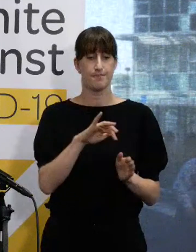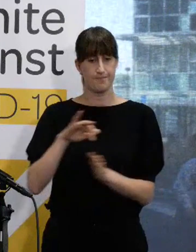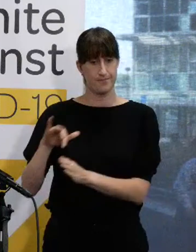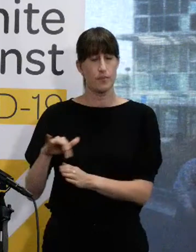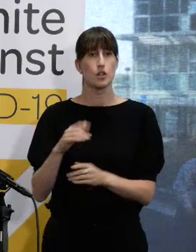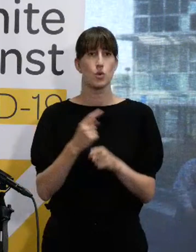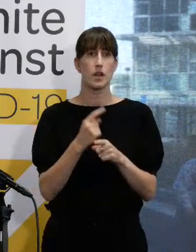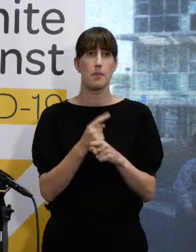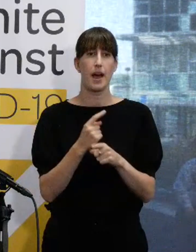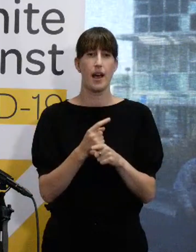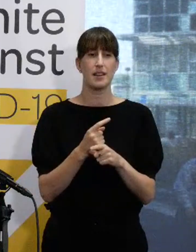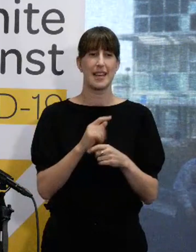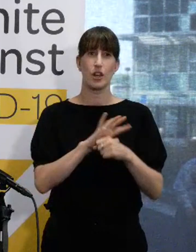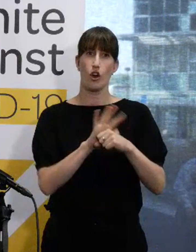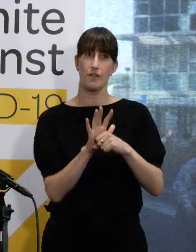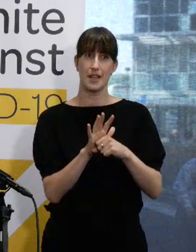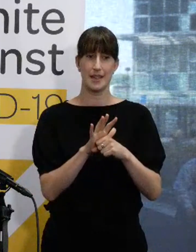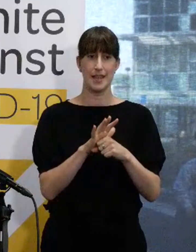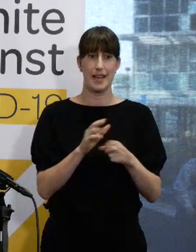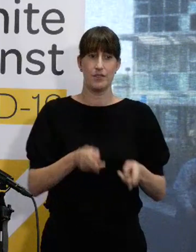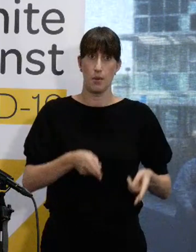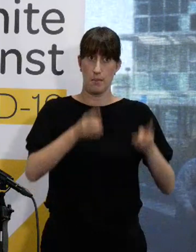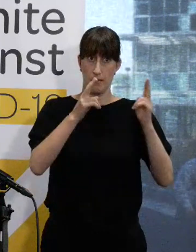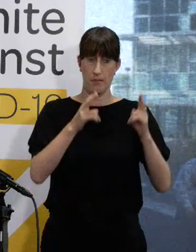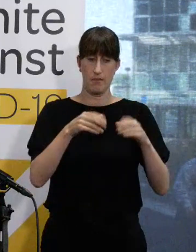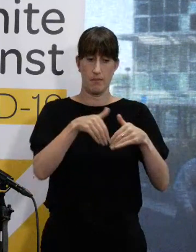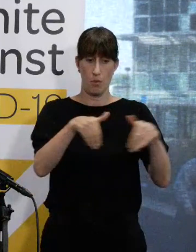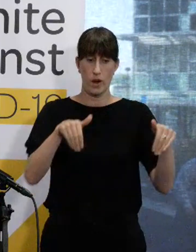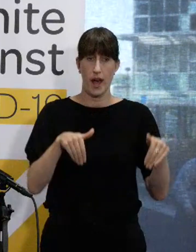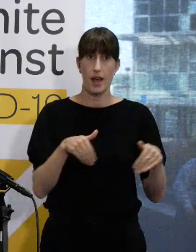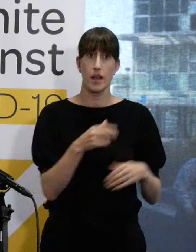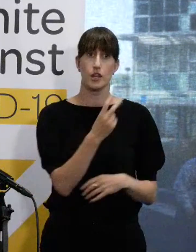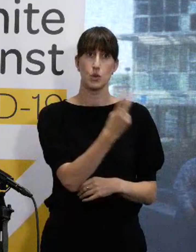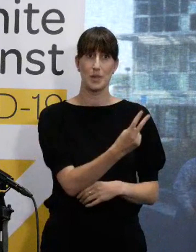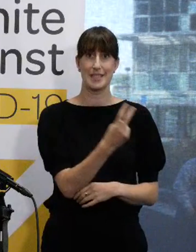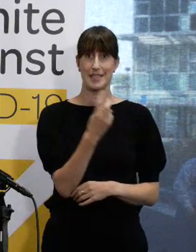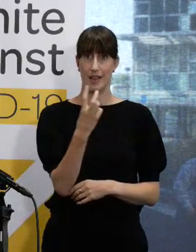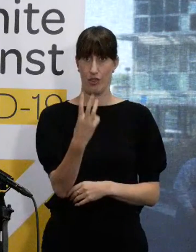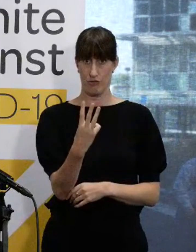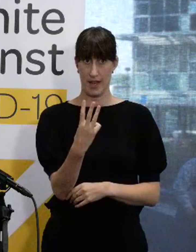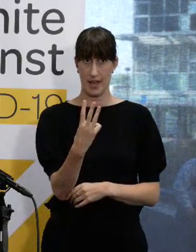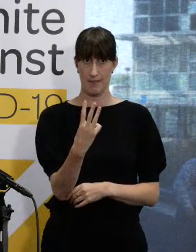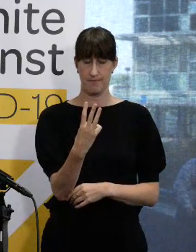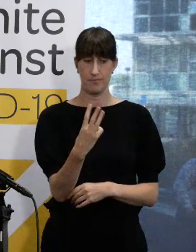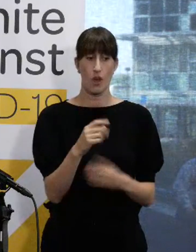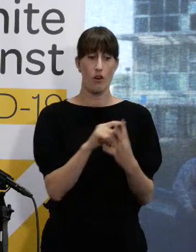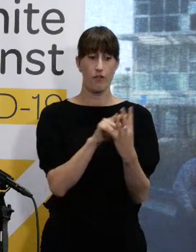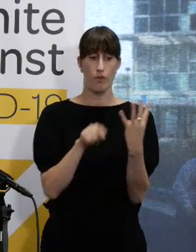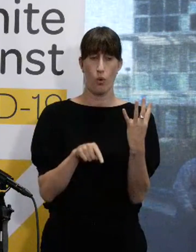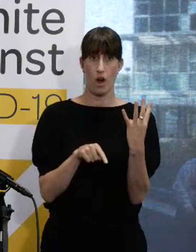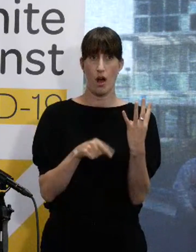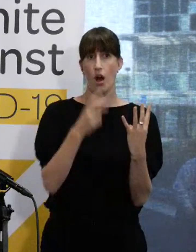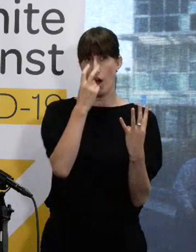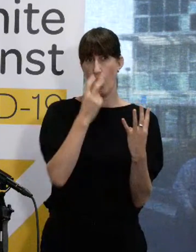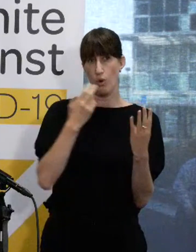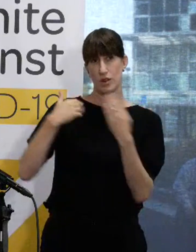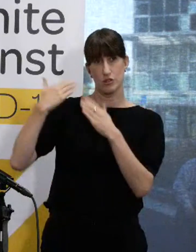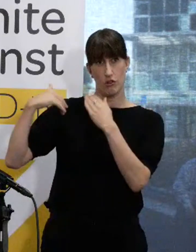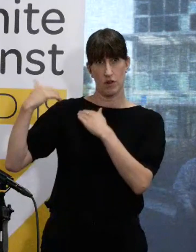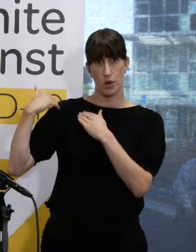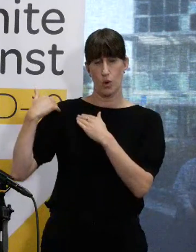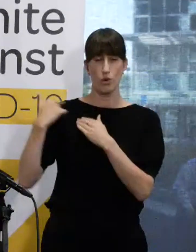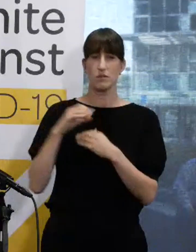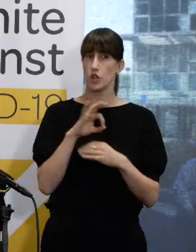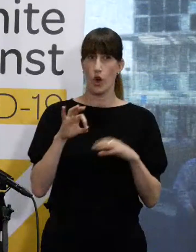positive COVID-19 cases, border-related, in managed isolation. 4 of these are historical and are therefore not considered